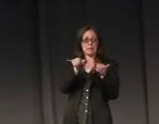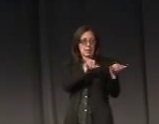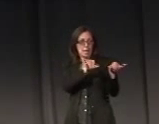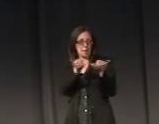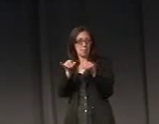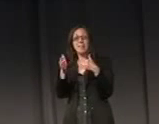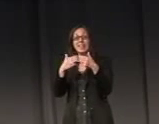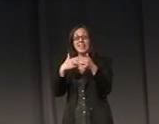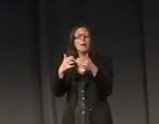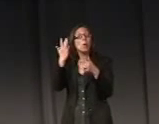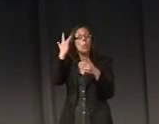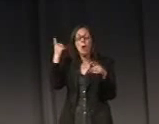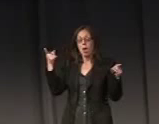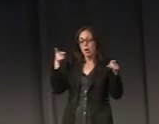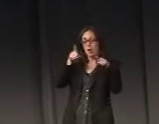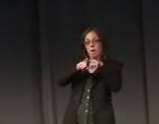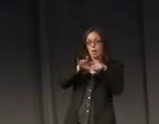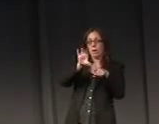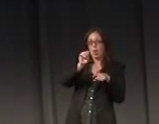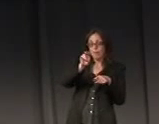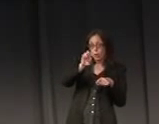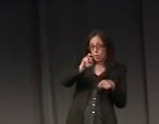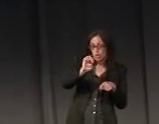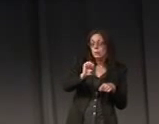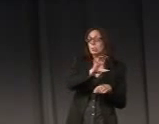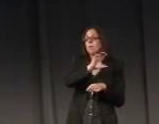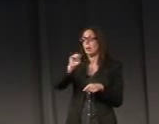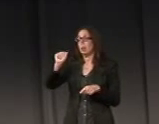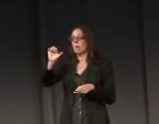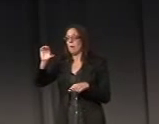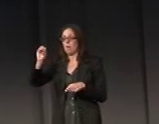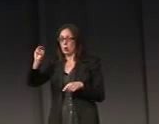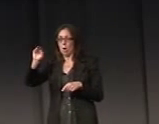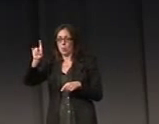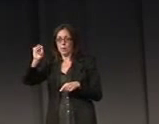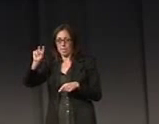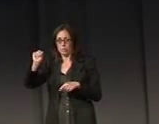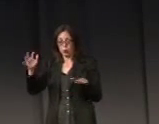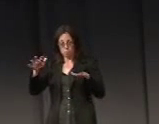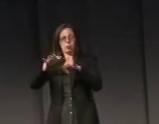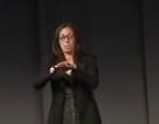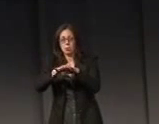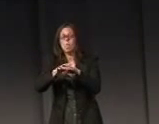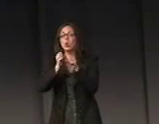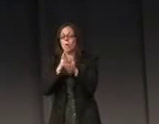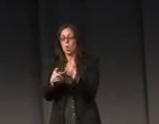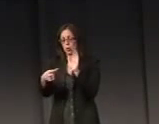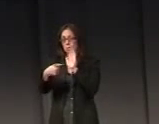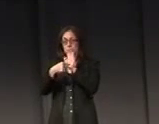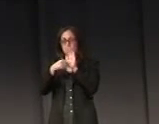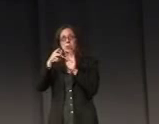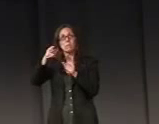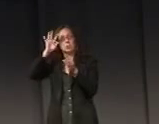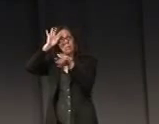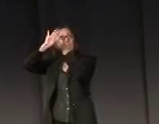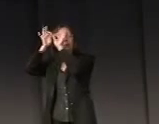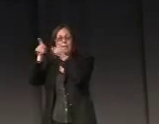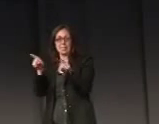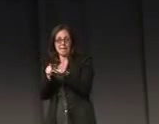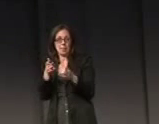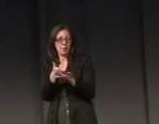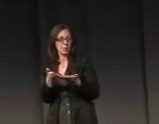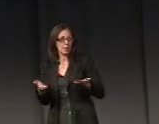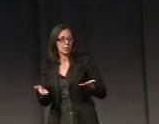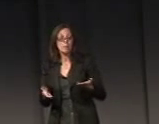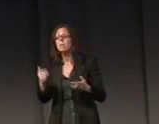accommodation." End quote. But what if experience had taught us otherwise? What if the sensation of